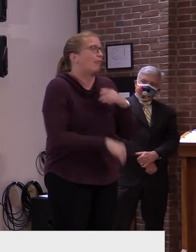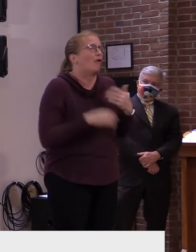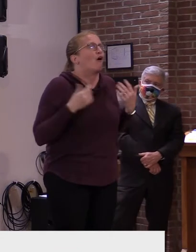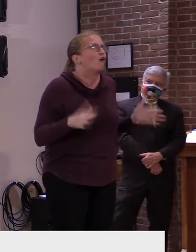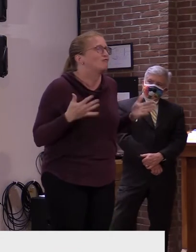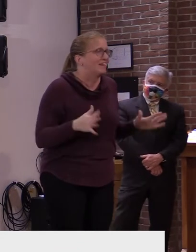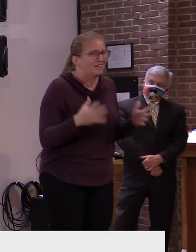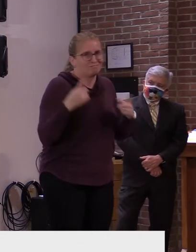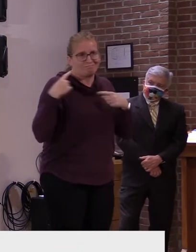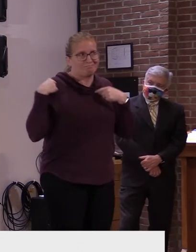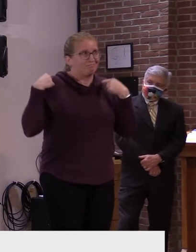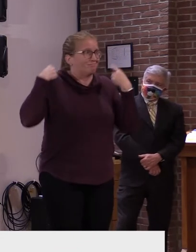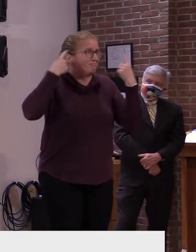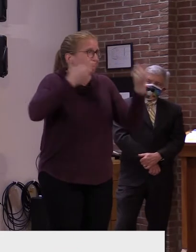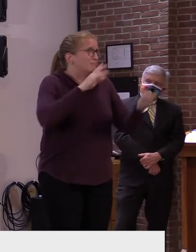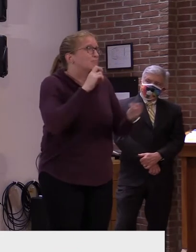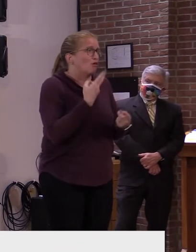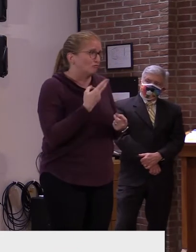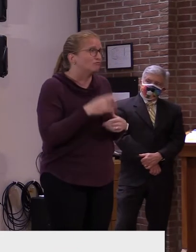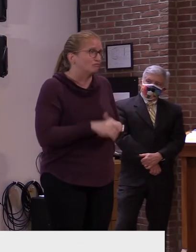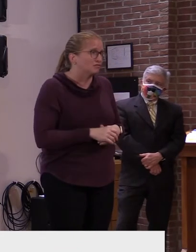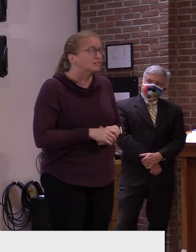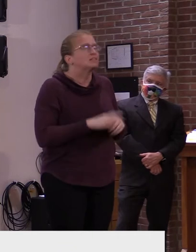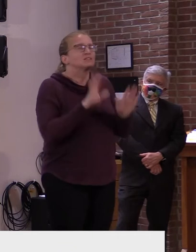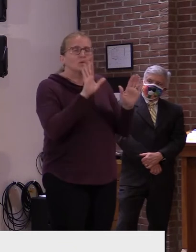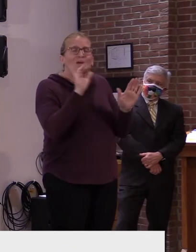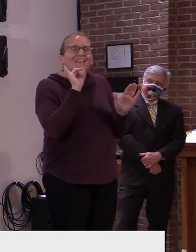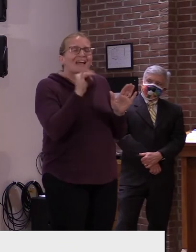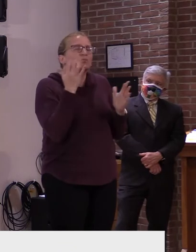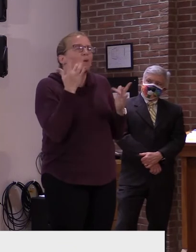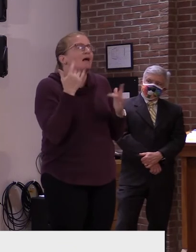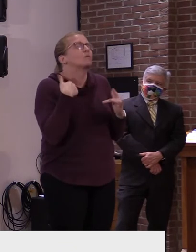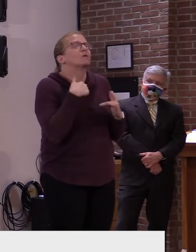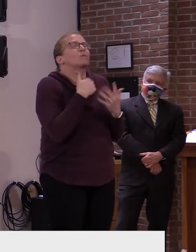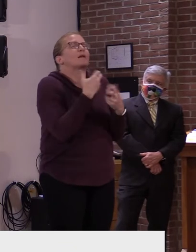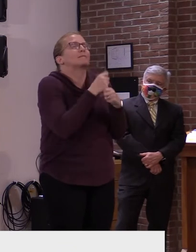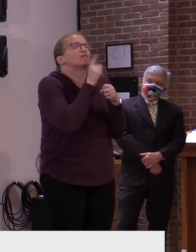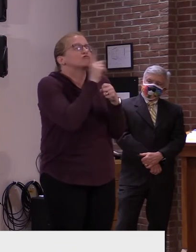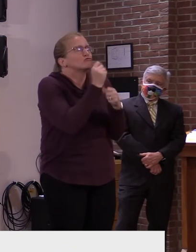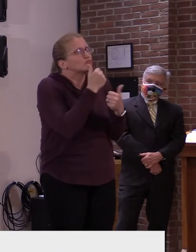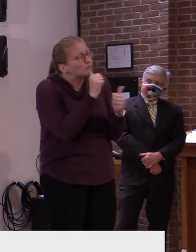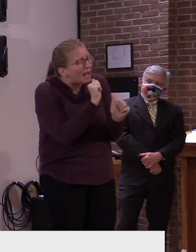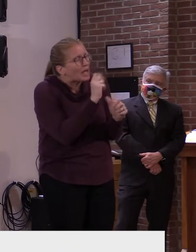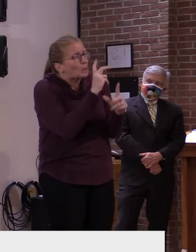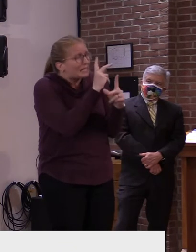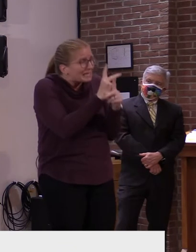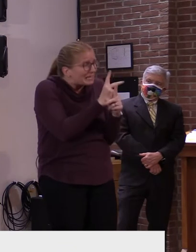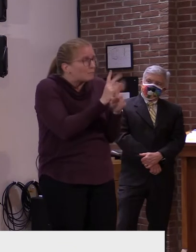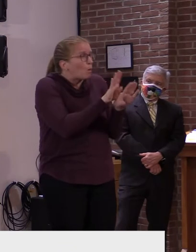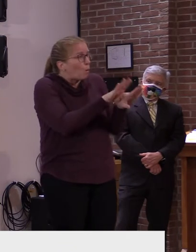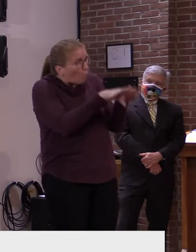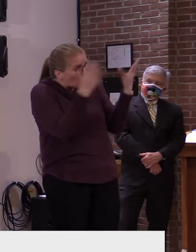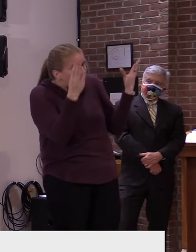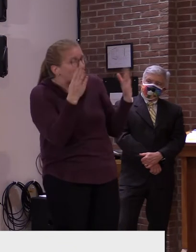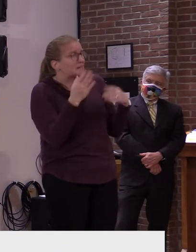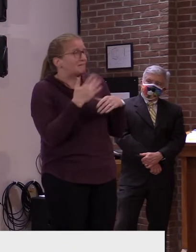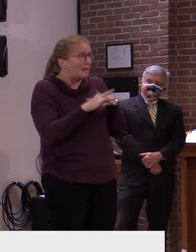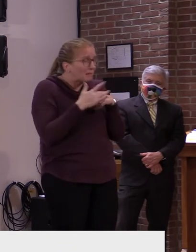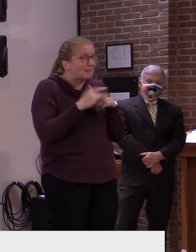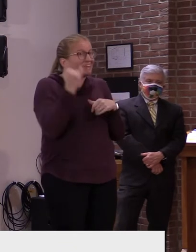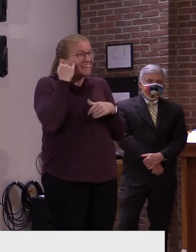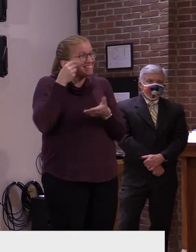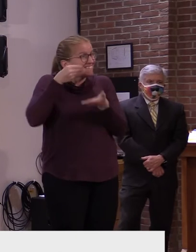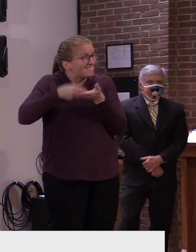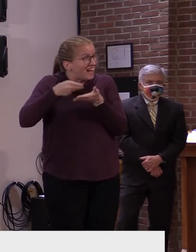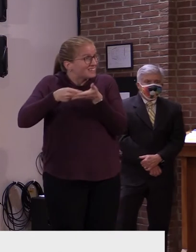ramifications of such that's why we're working so hard uh to try and make sure that we have any funds that are left